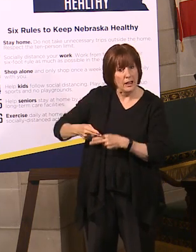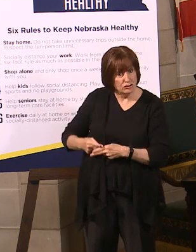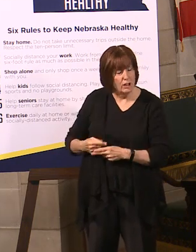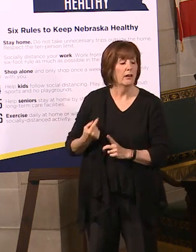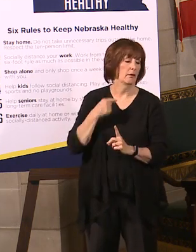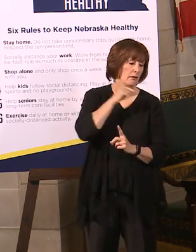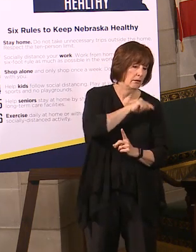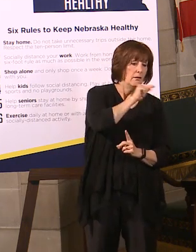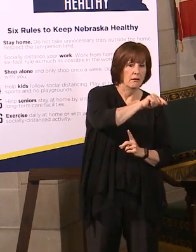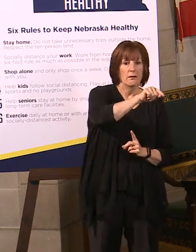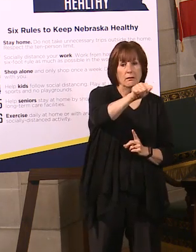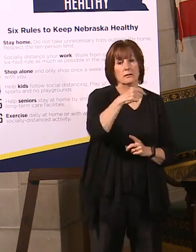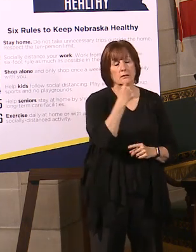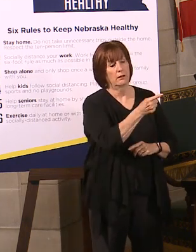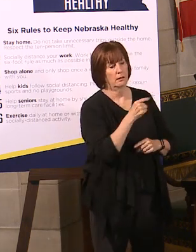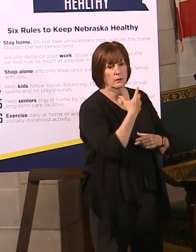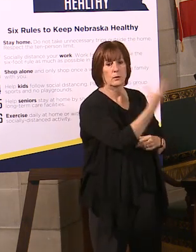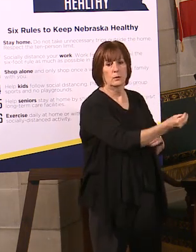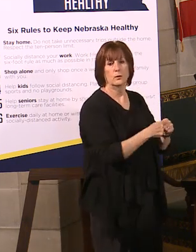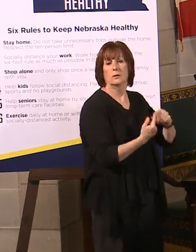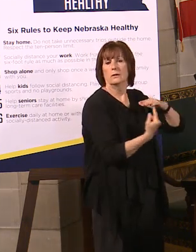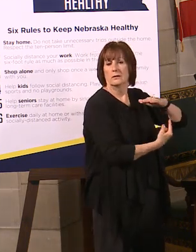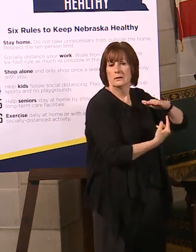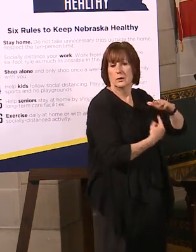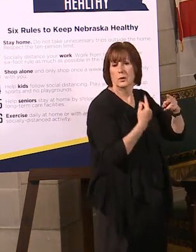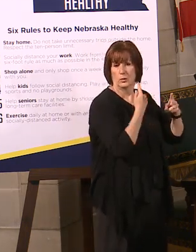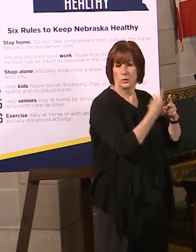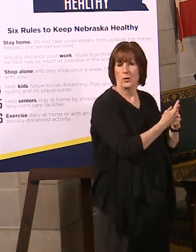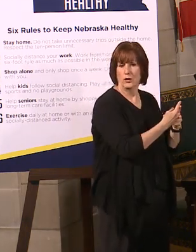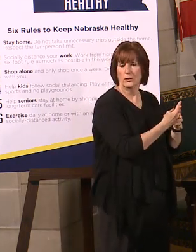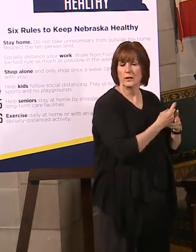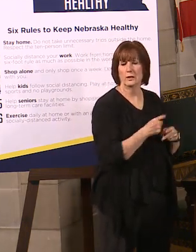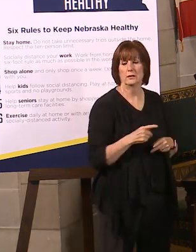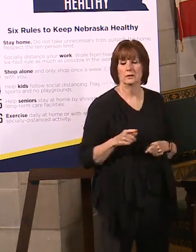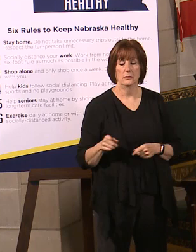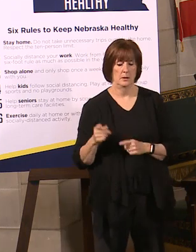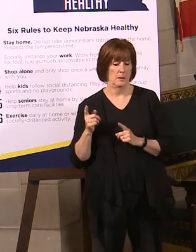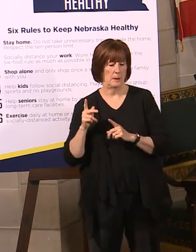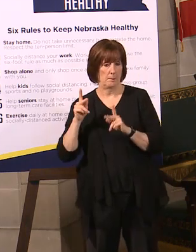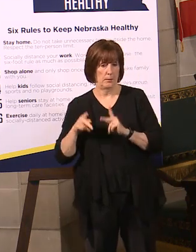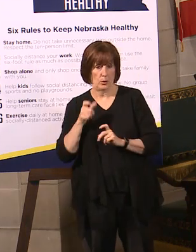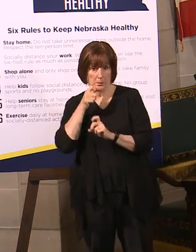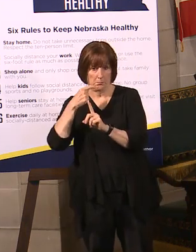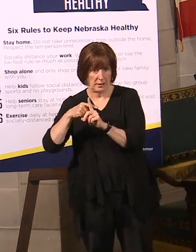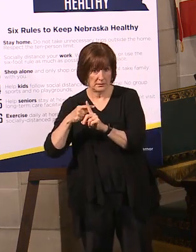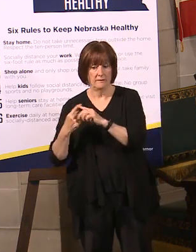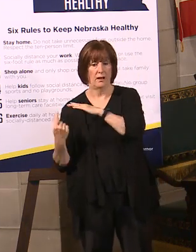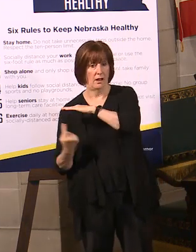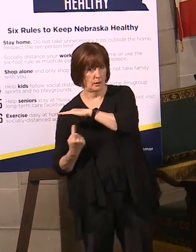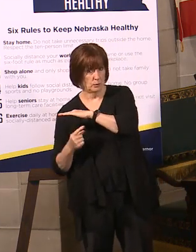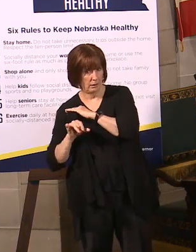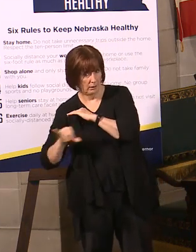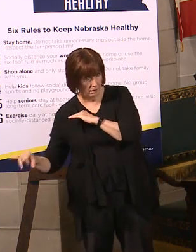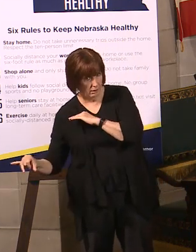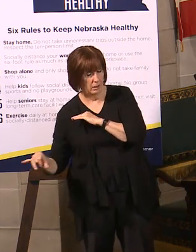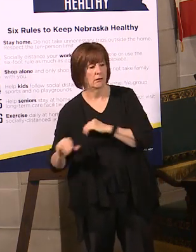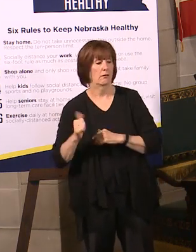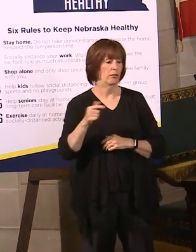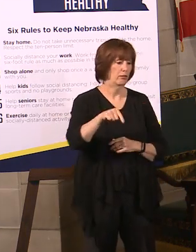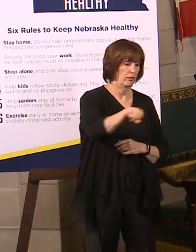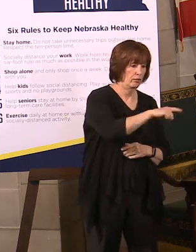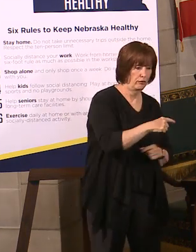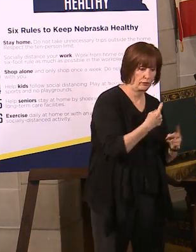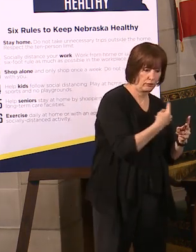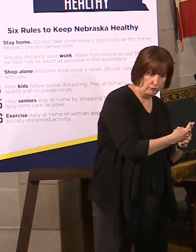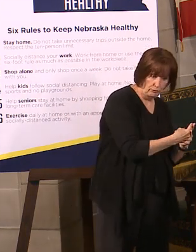and getting those people to quarantine. So getting the person who's tested positive to isolate, getting everybody else to quarantine and